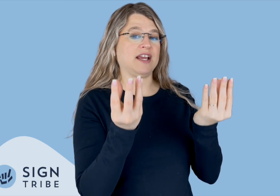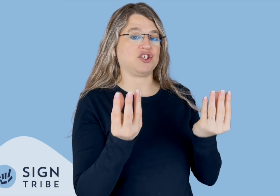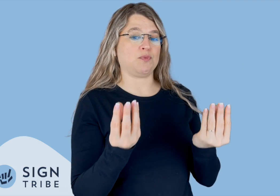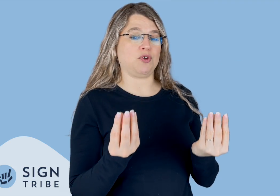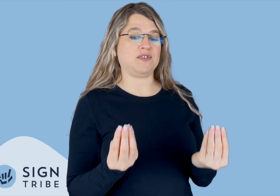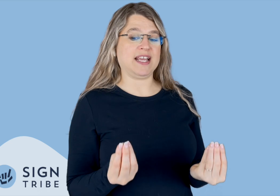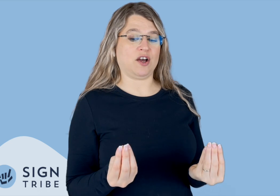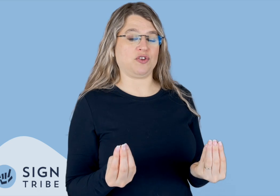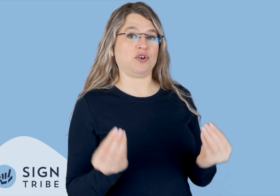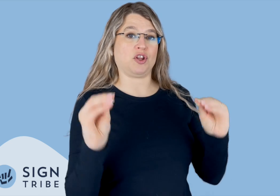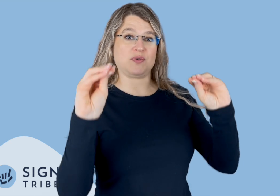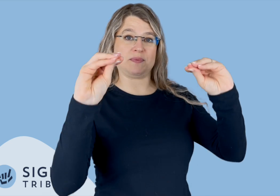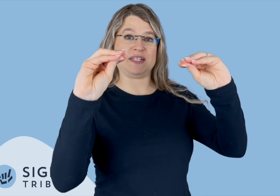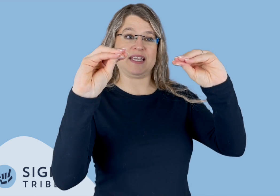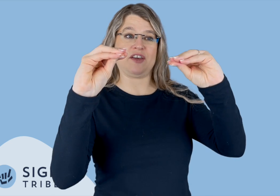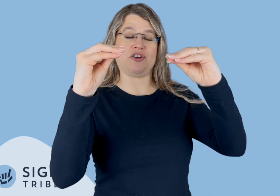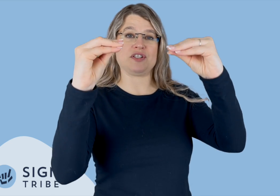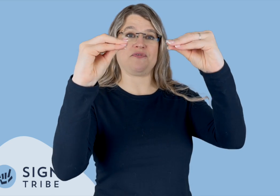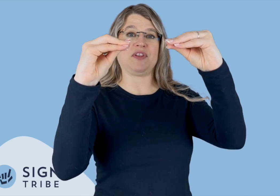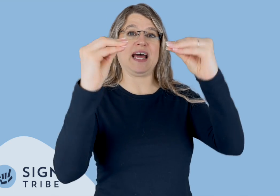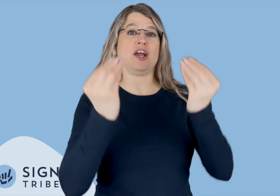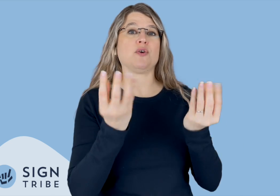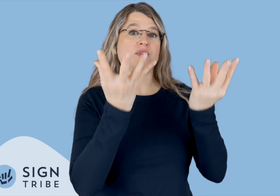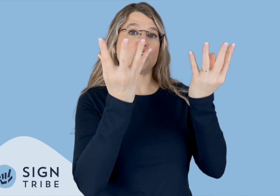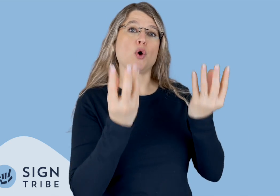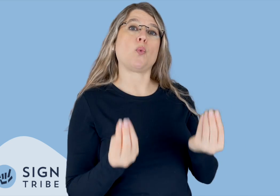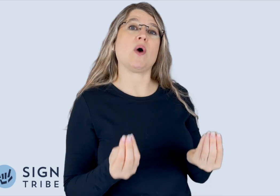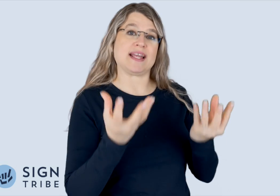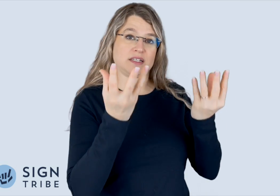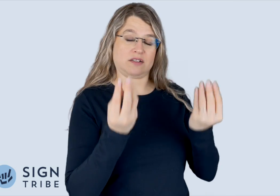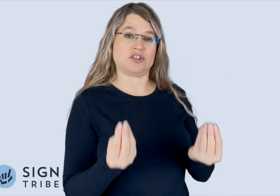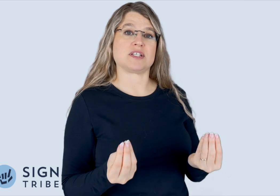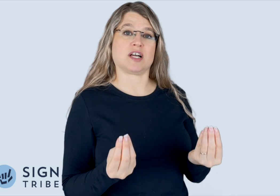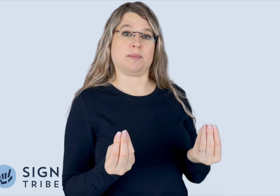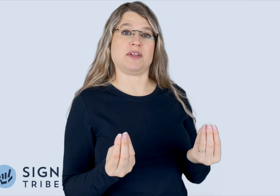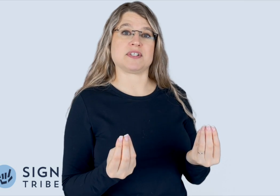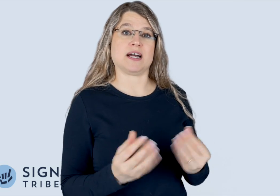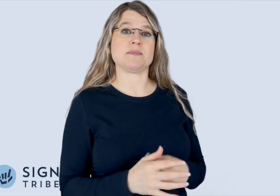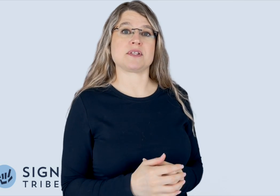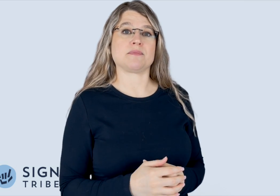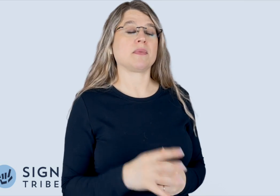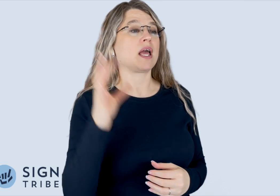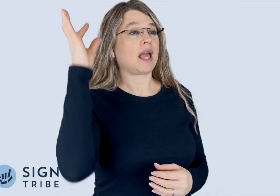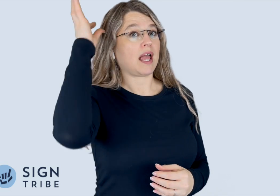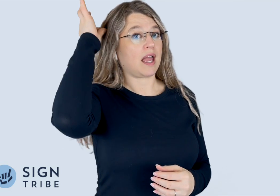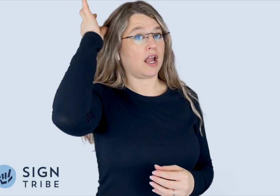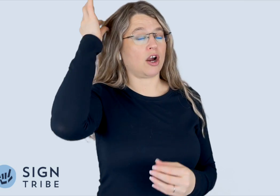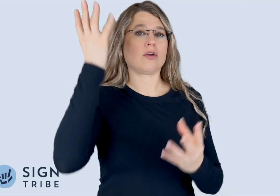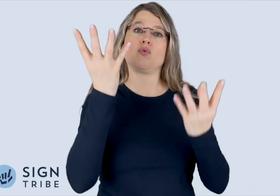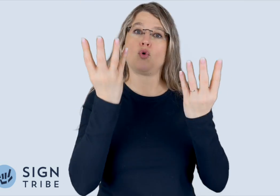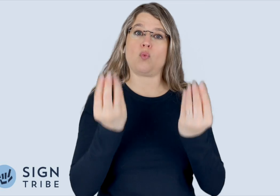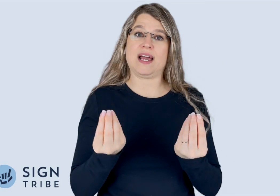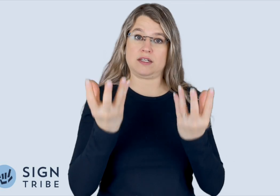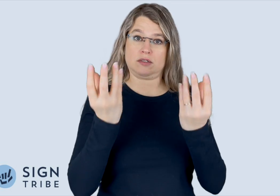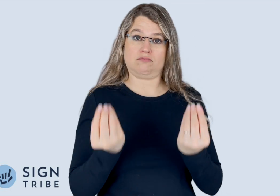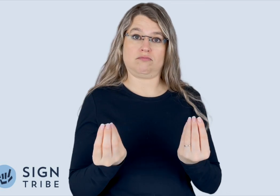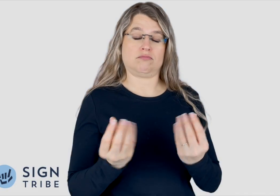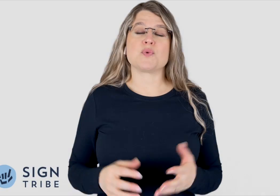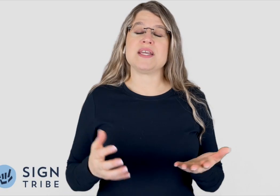you move down, you close them together into flat O's. Wet, just a couple of times. Hair, wet. Squeeze